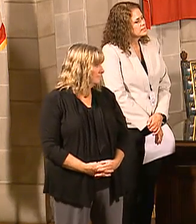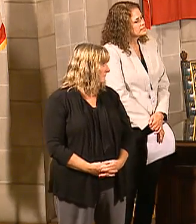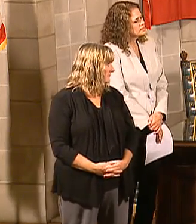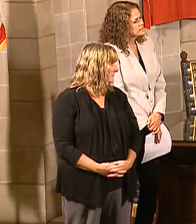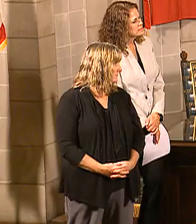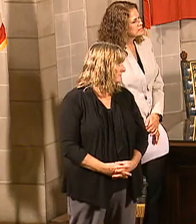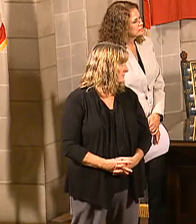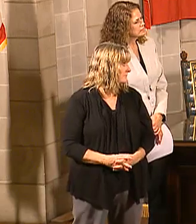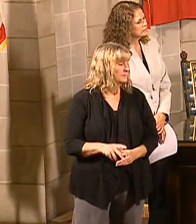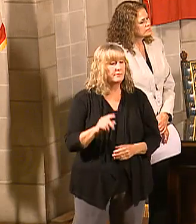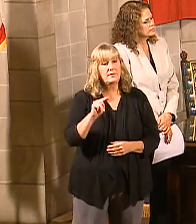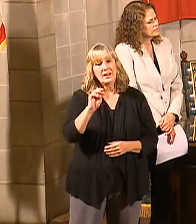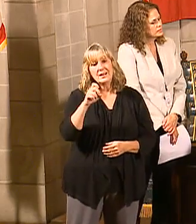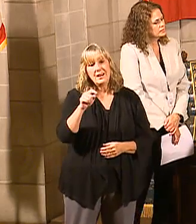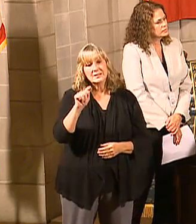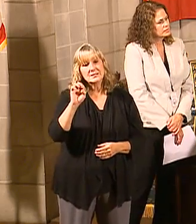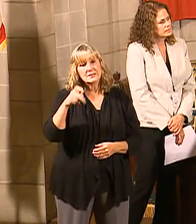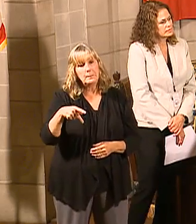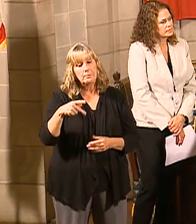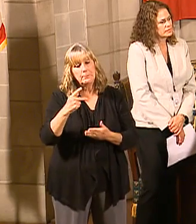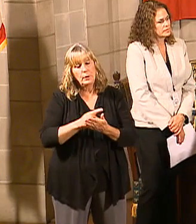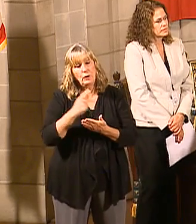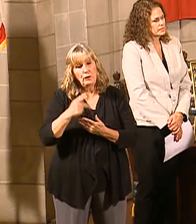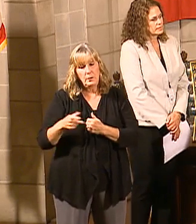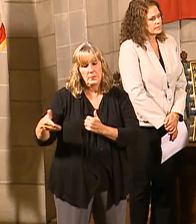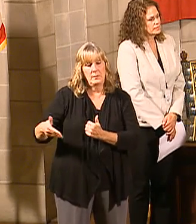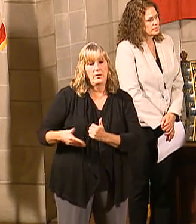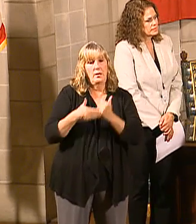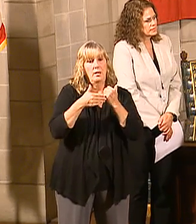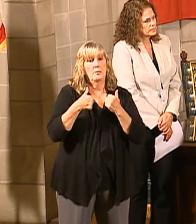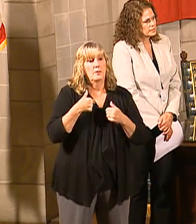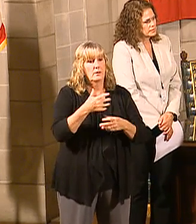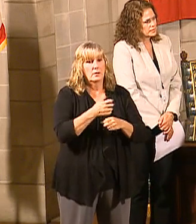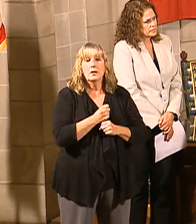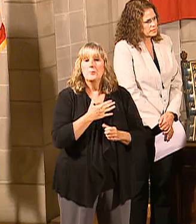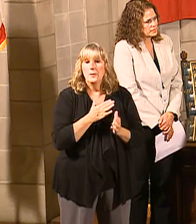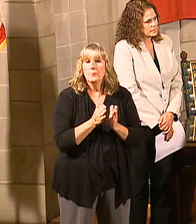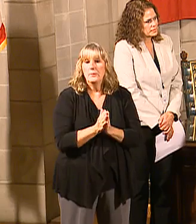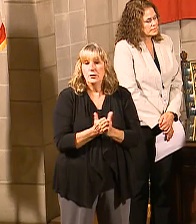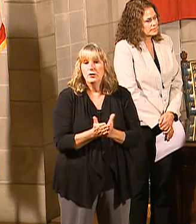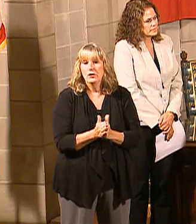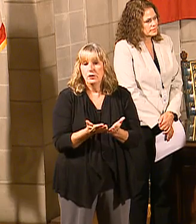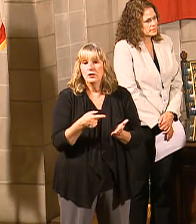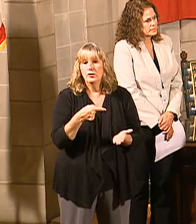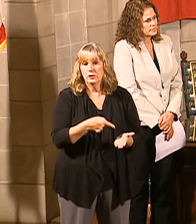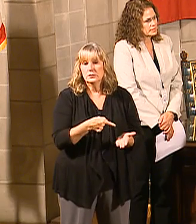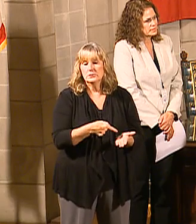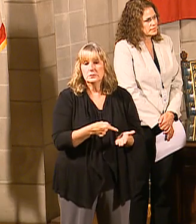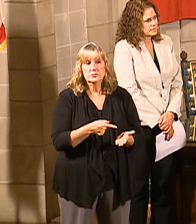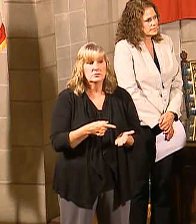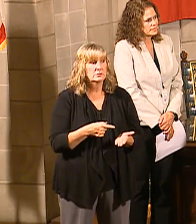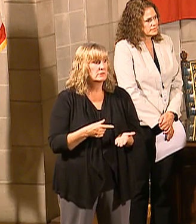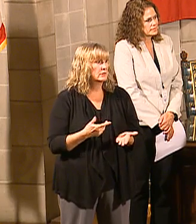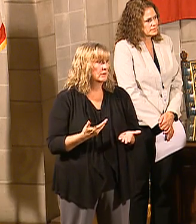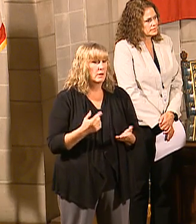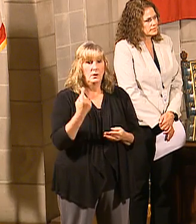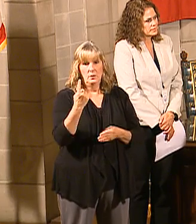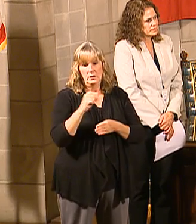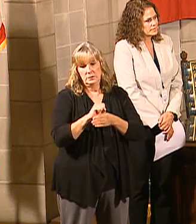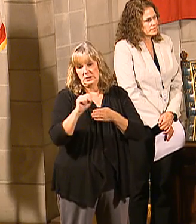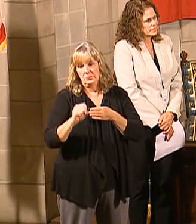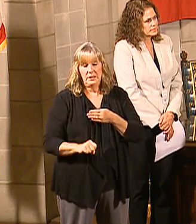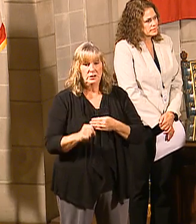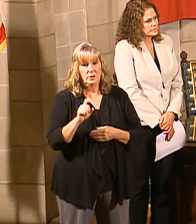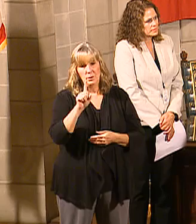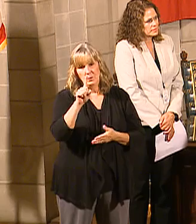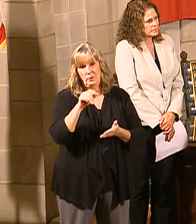The Next Step program helped me get my books, which at some semesters was $1,200 to